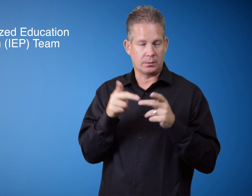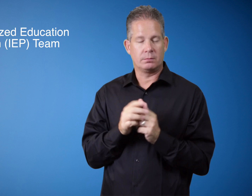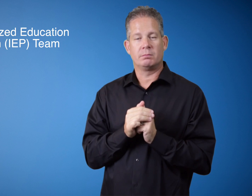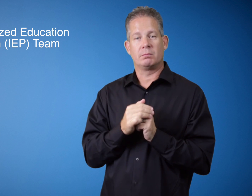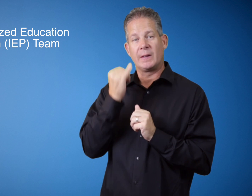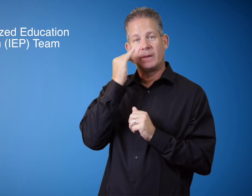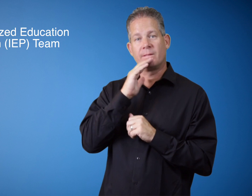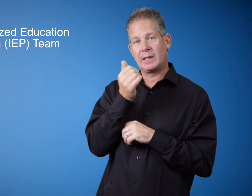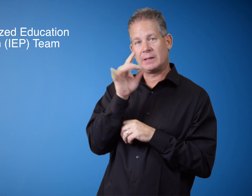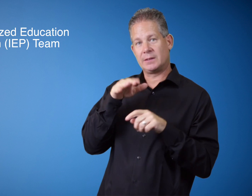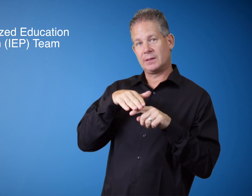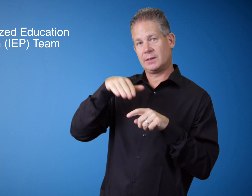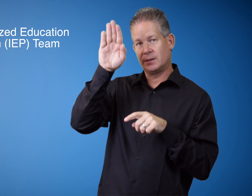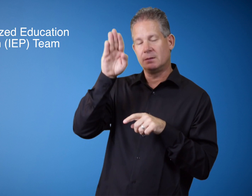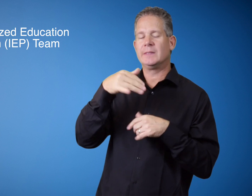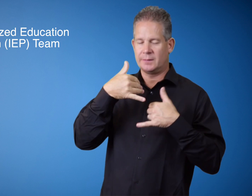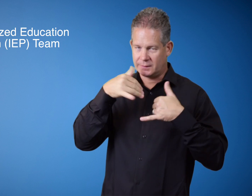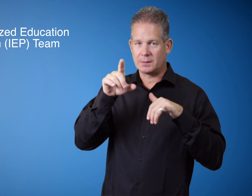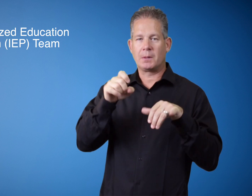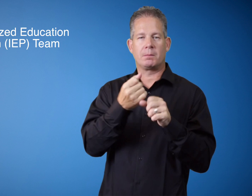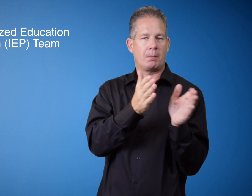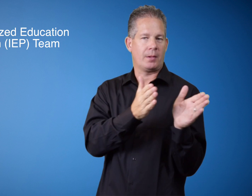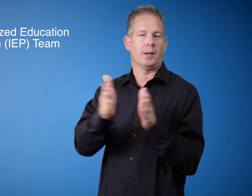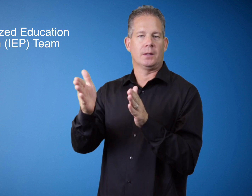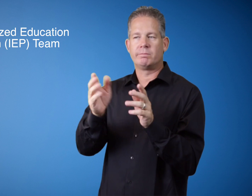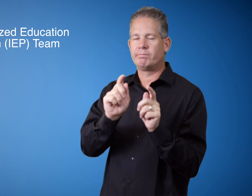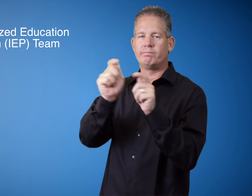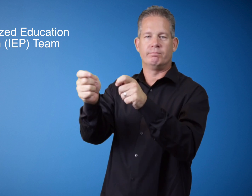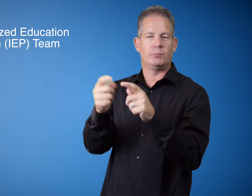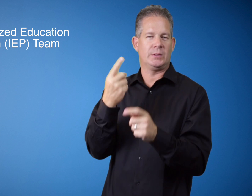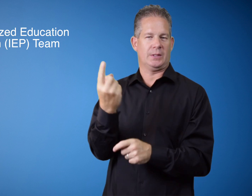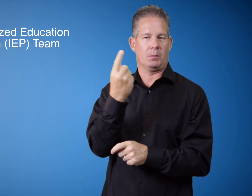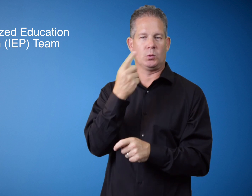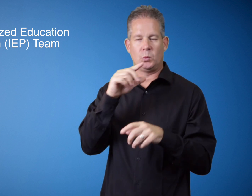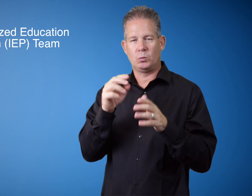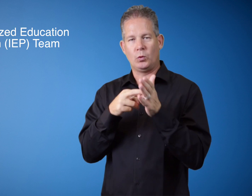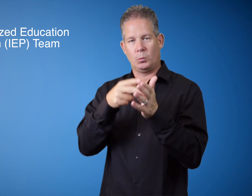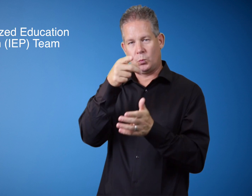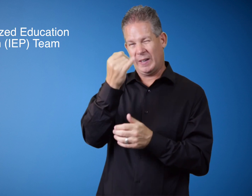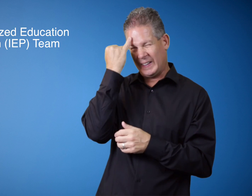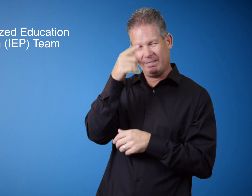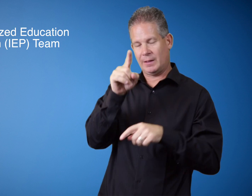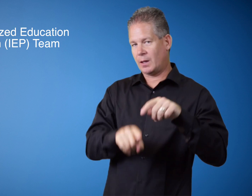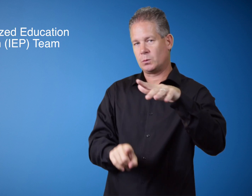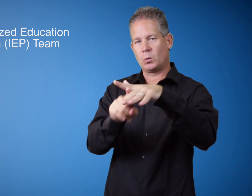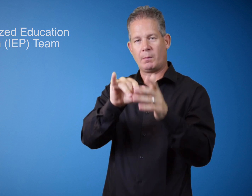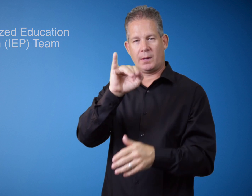meetings. If you're over 18 years old, you must still plan to consent to someone who can represent you if